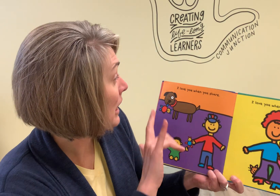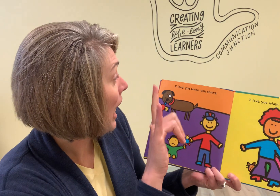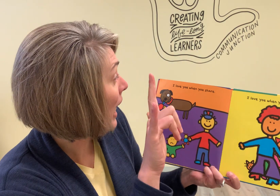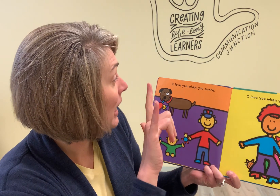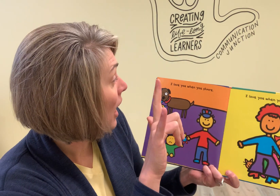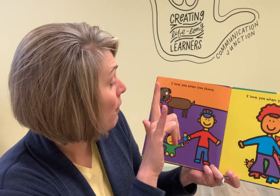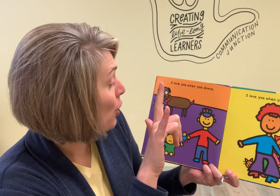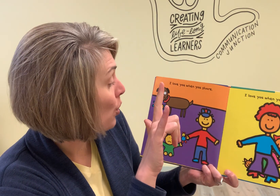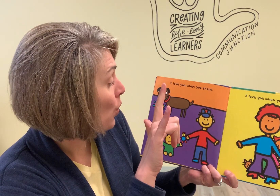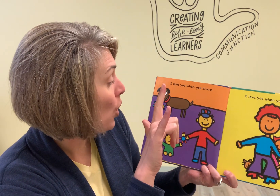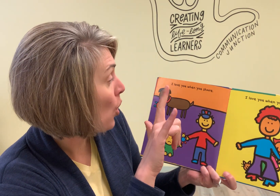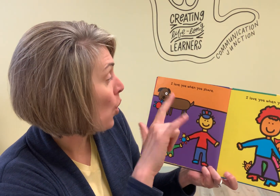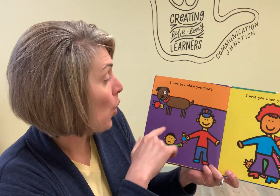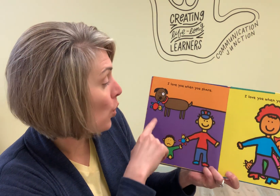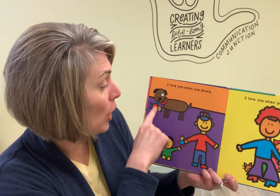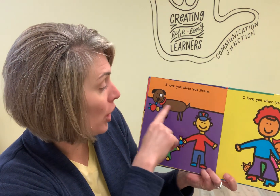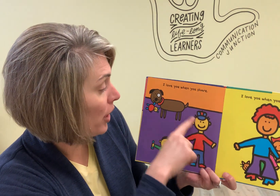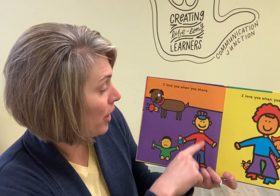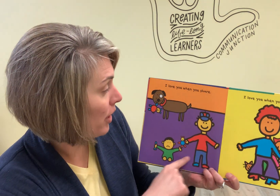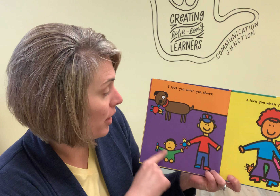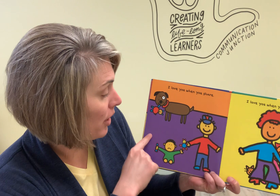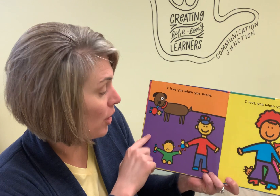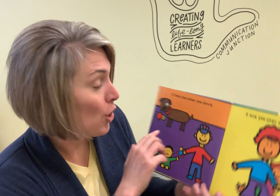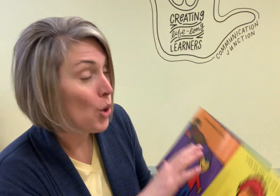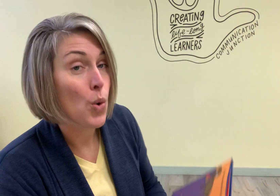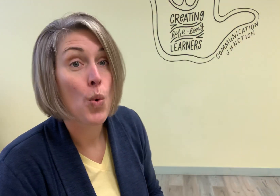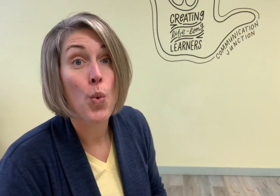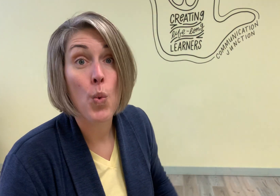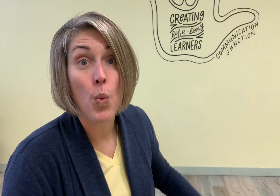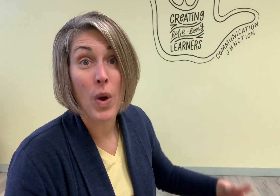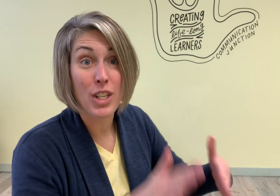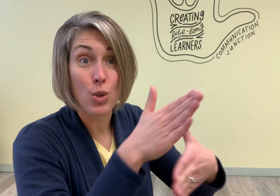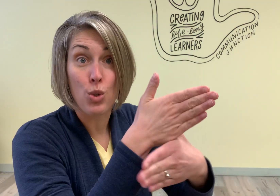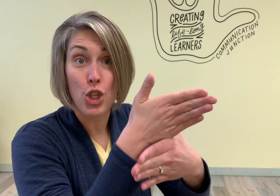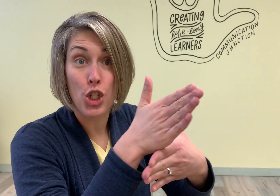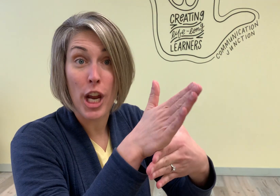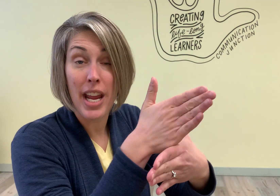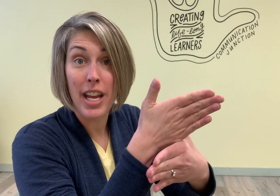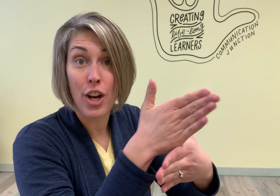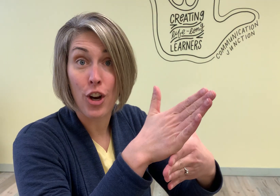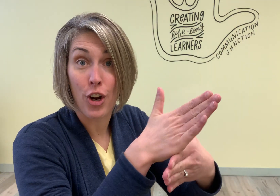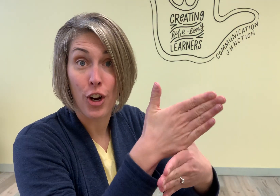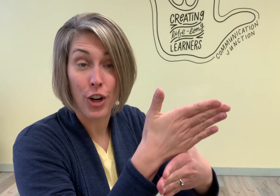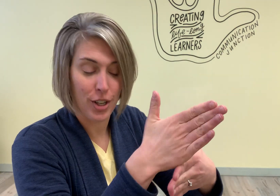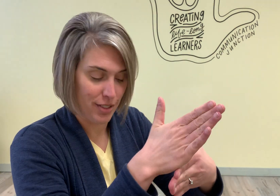I love you, oh look, when you share.